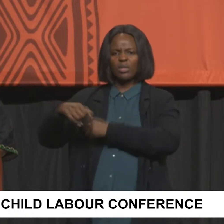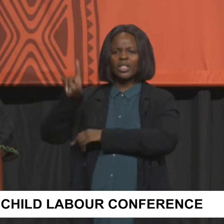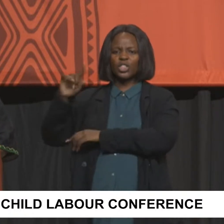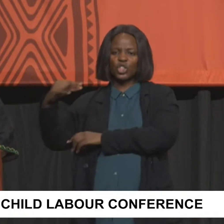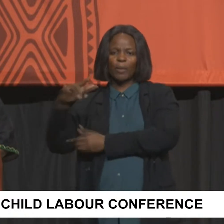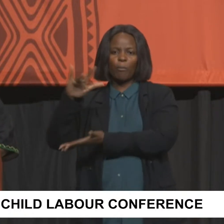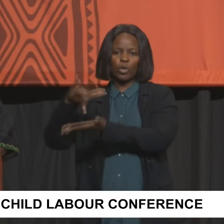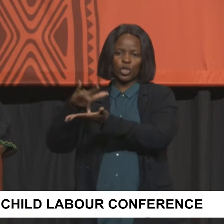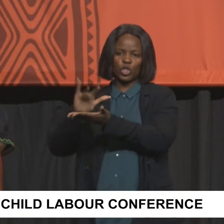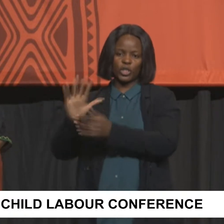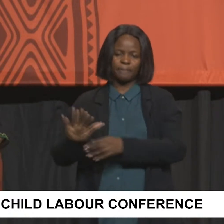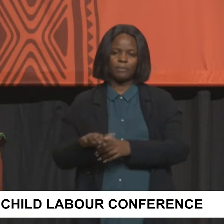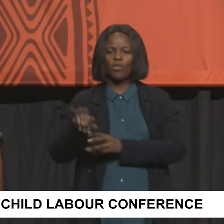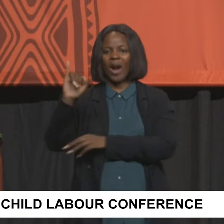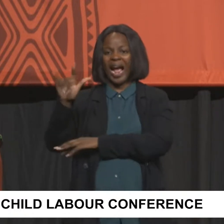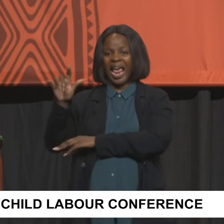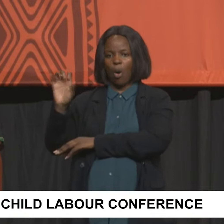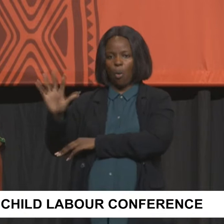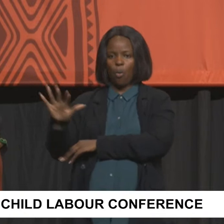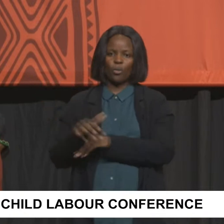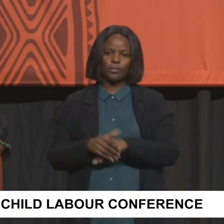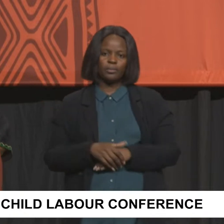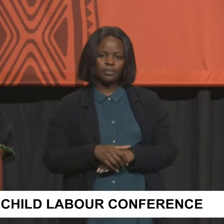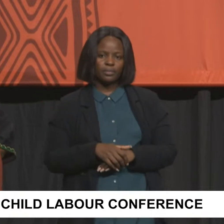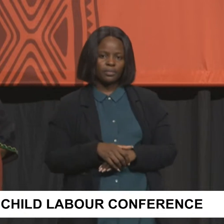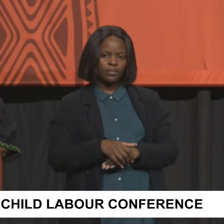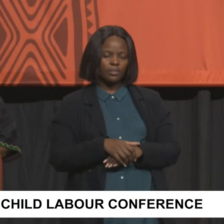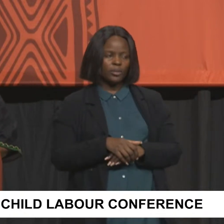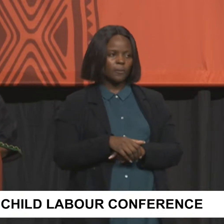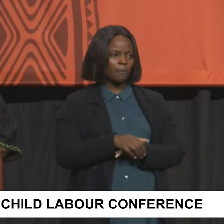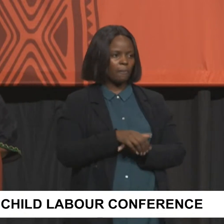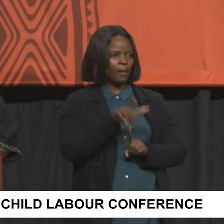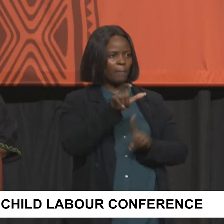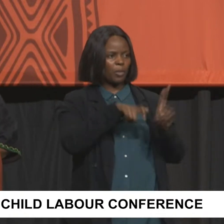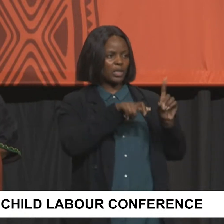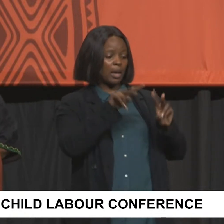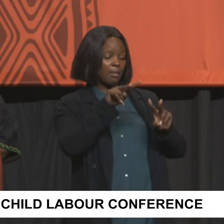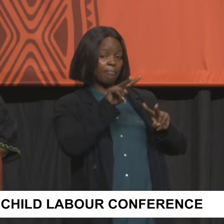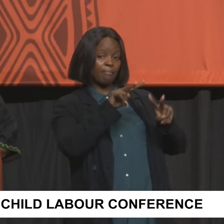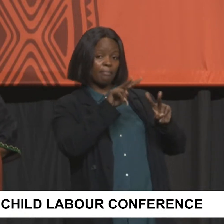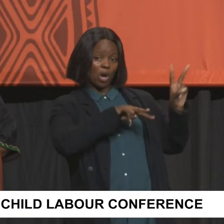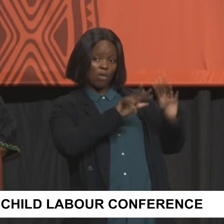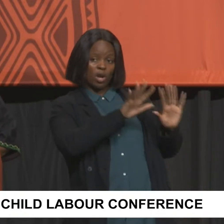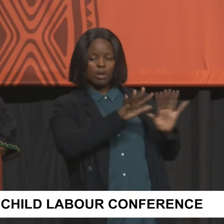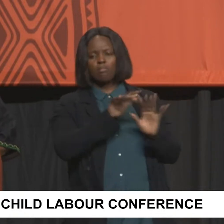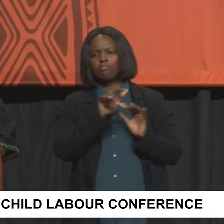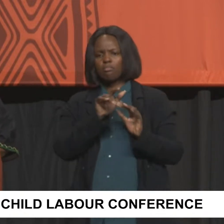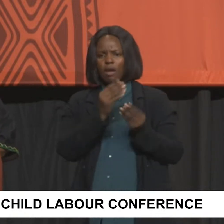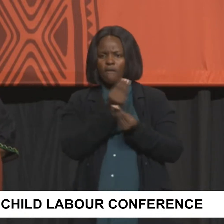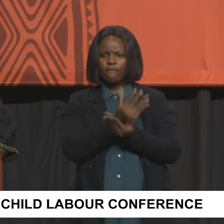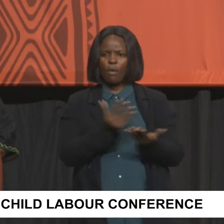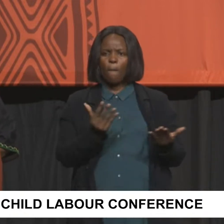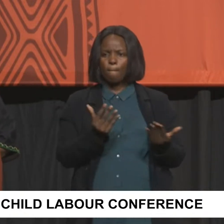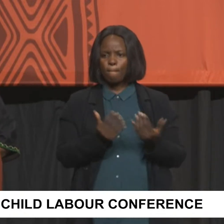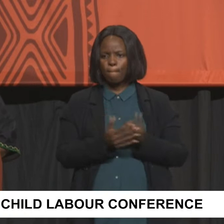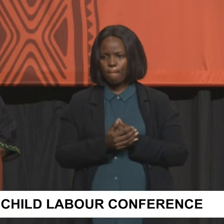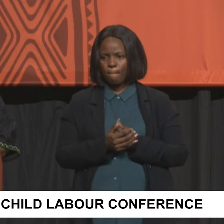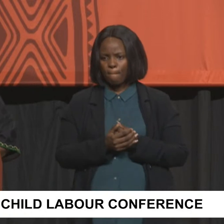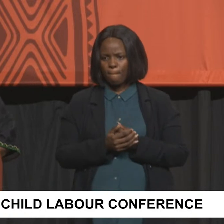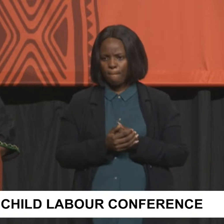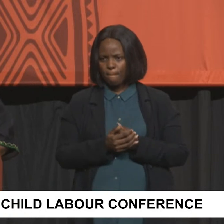But over and above that, just in a second, Madam Moderator, the fact of the matter is that this